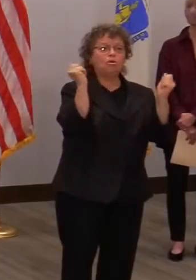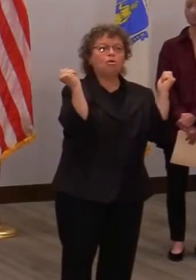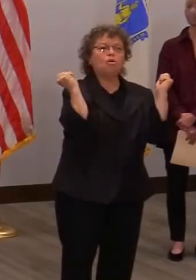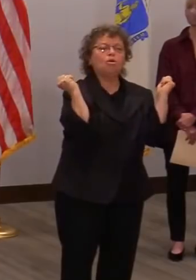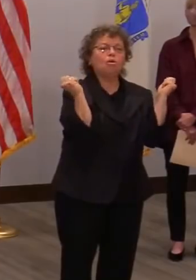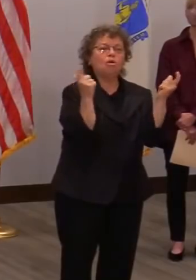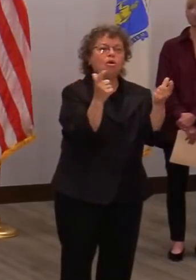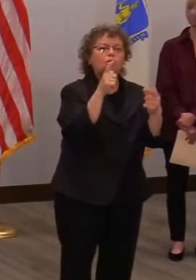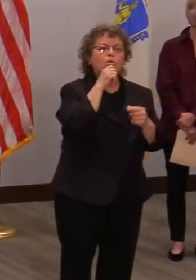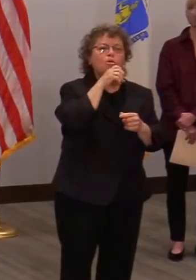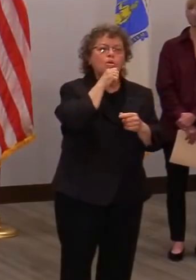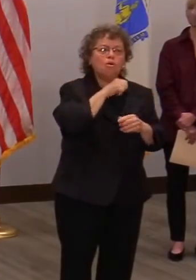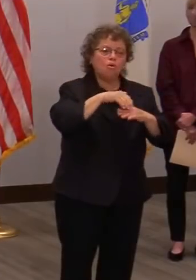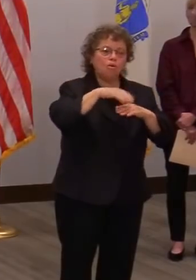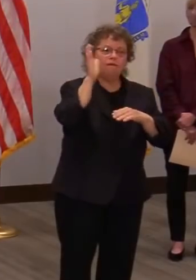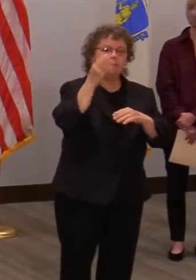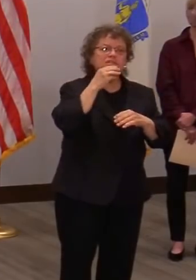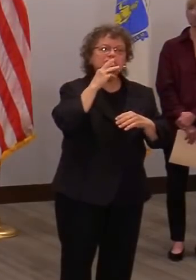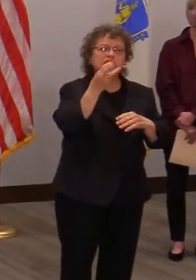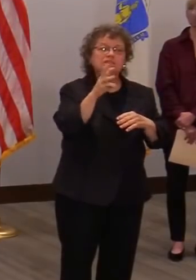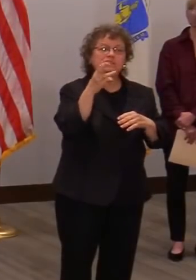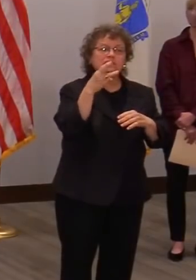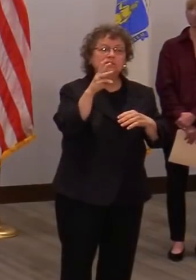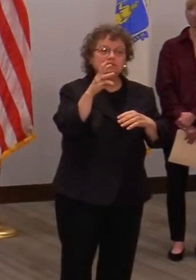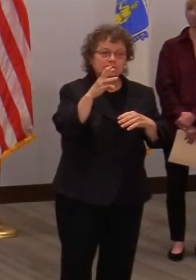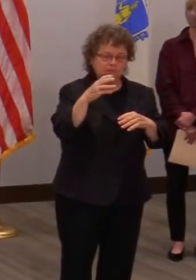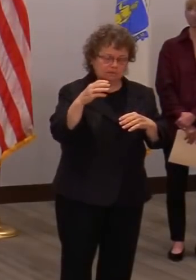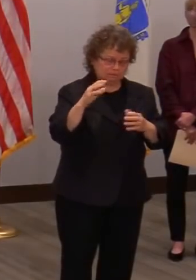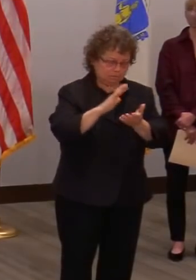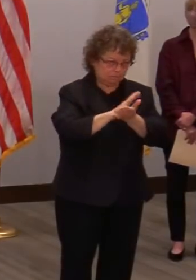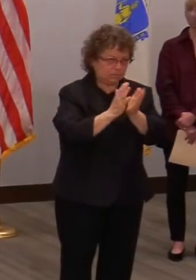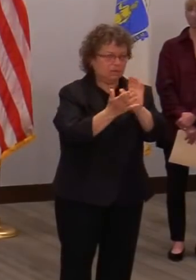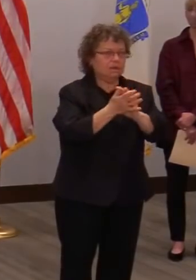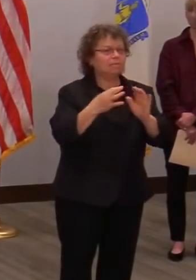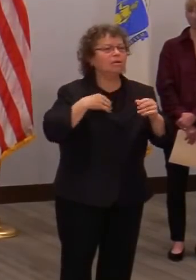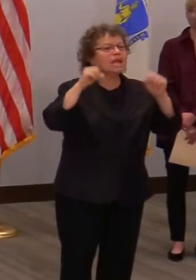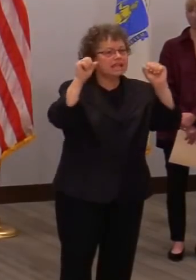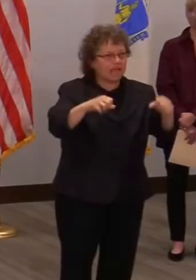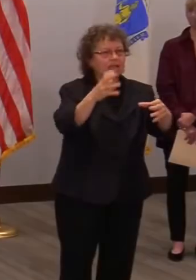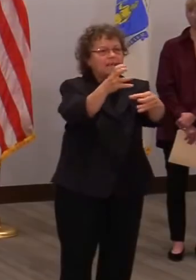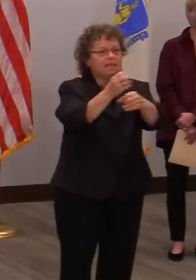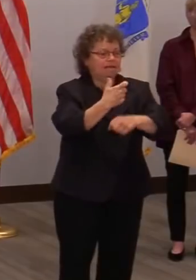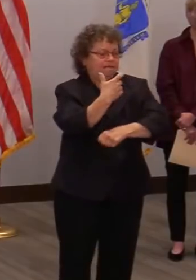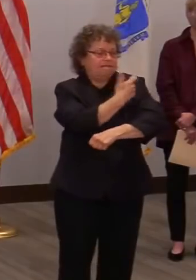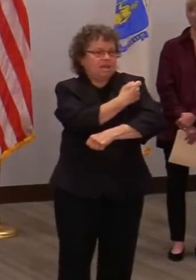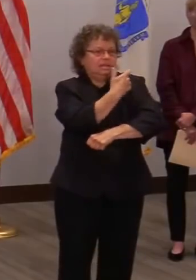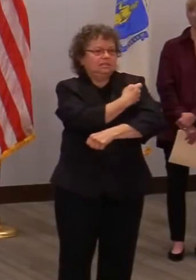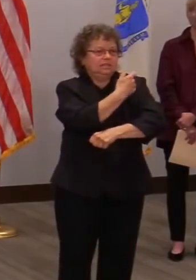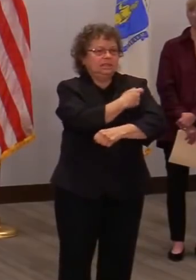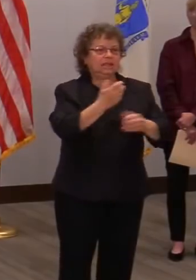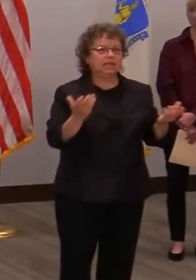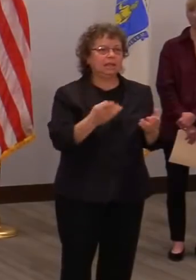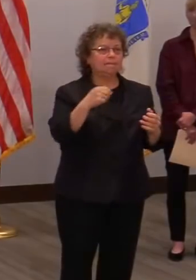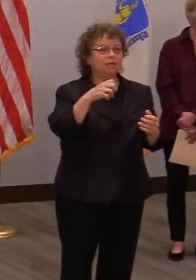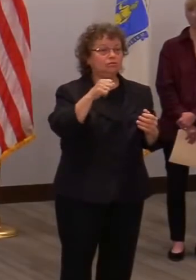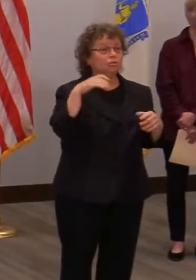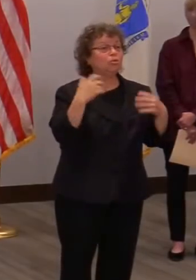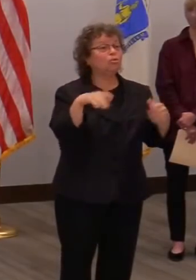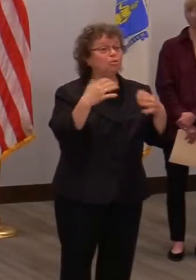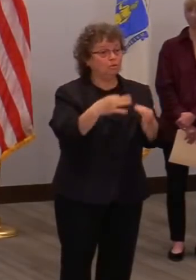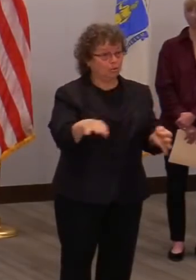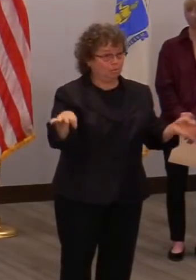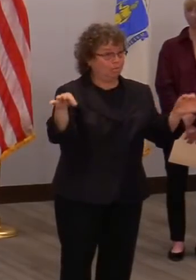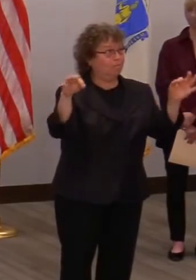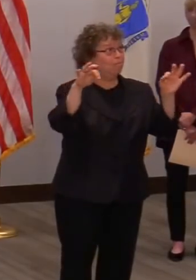individuals over the age of 16 will be eligible for a vaccine here in Massachusetts. This is a significant milestone in